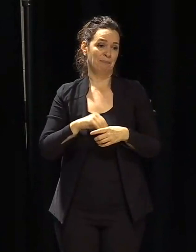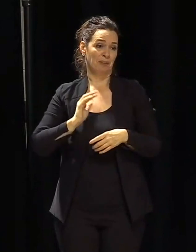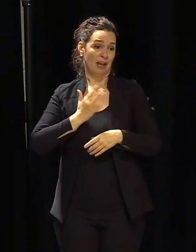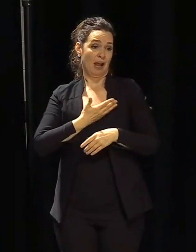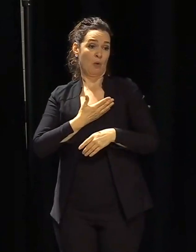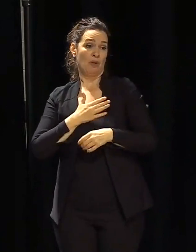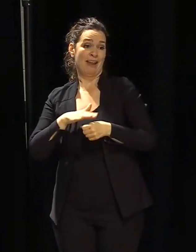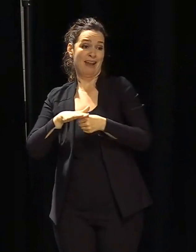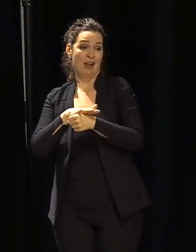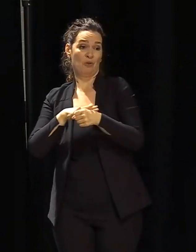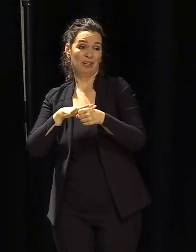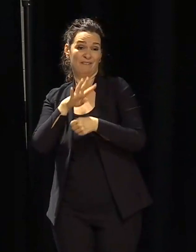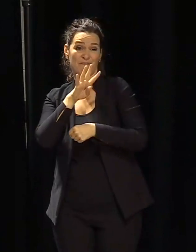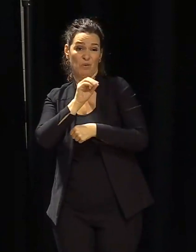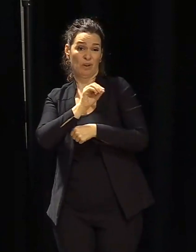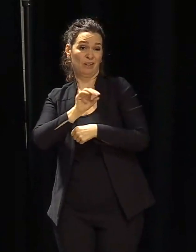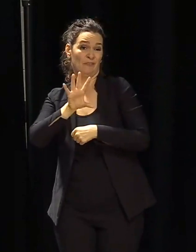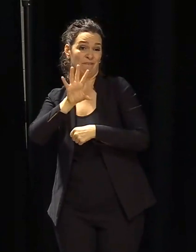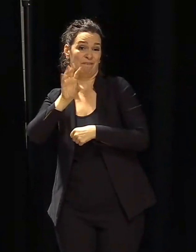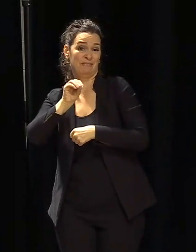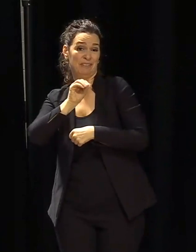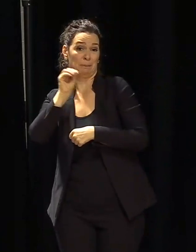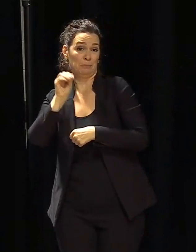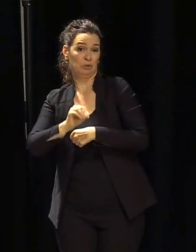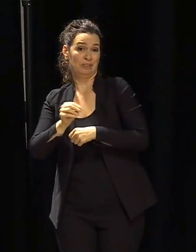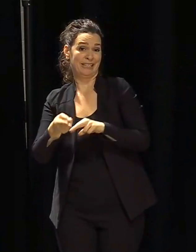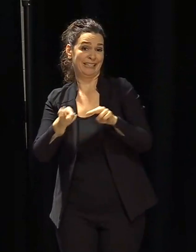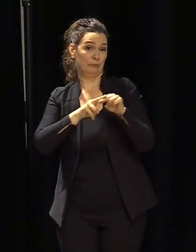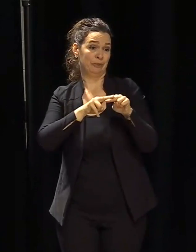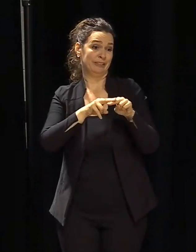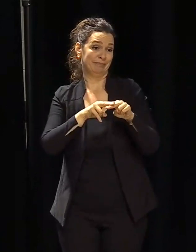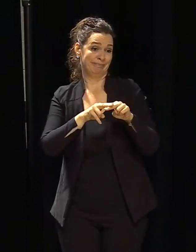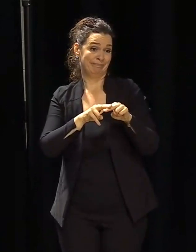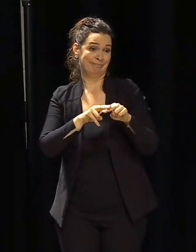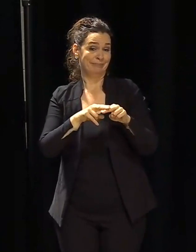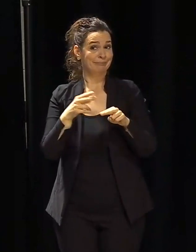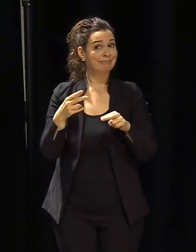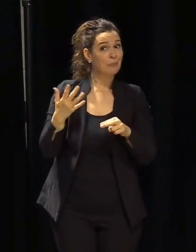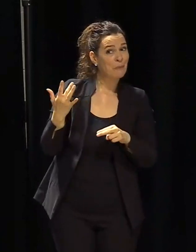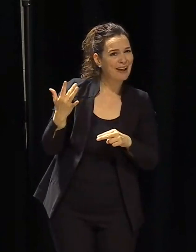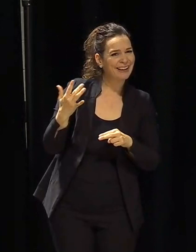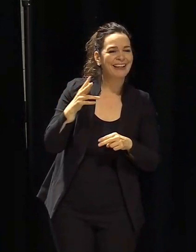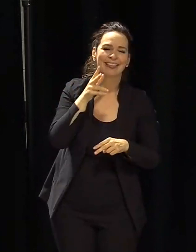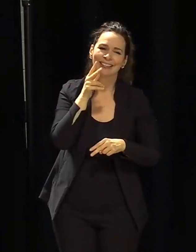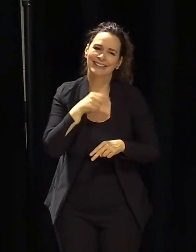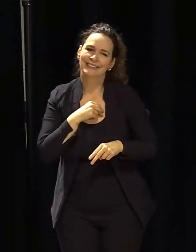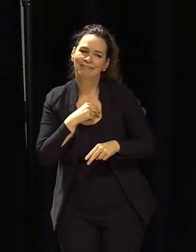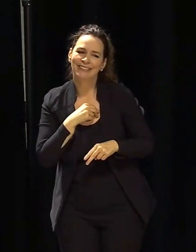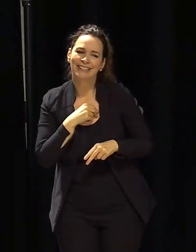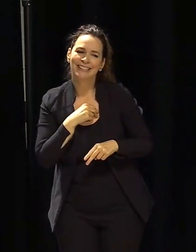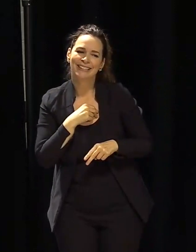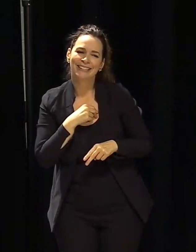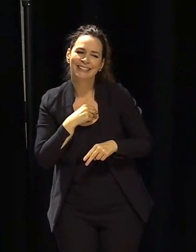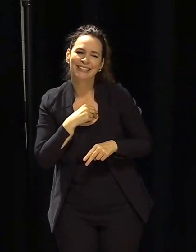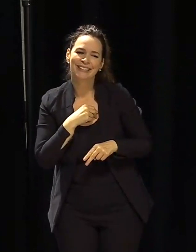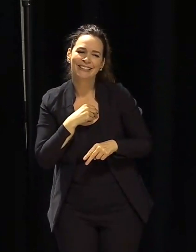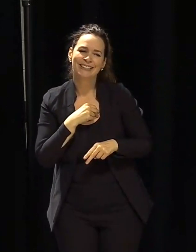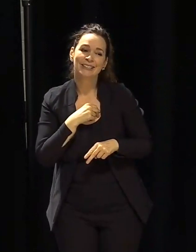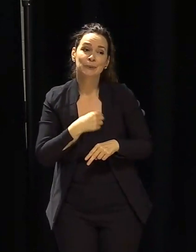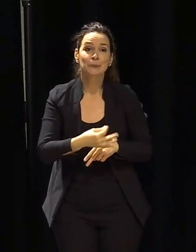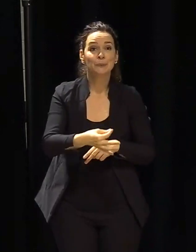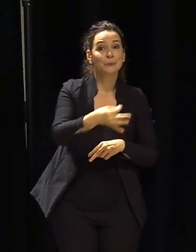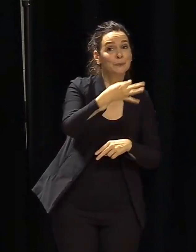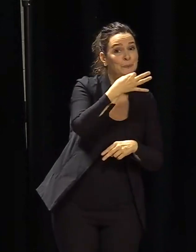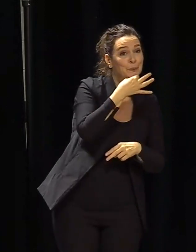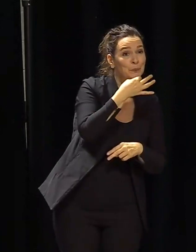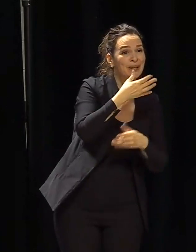think they're saying that's Thanksgiving. You got Christmas, Hanukkah, and Kwanzaa coming up. So what's going to happen with that? So the state